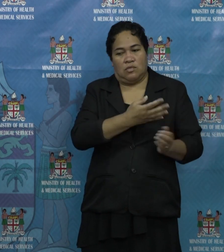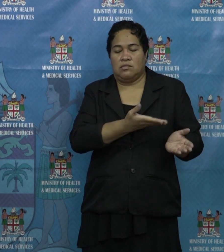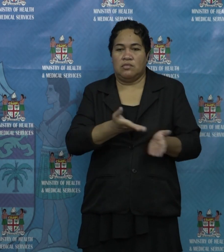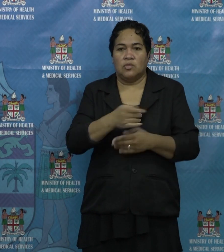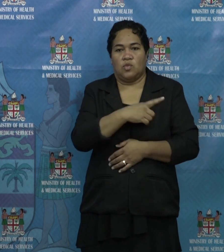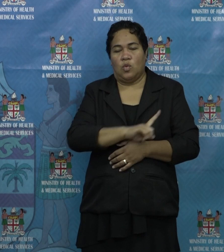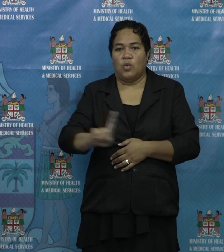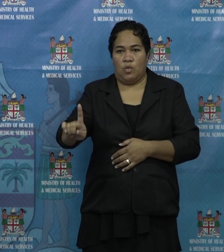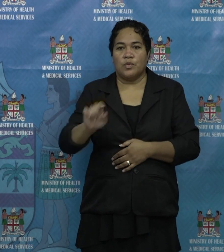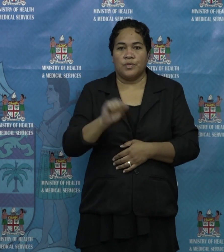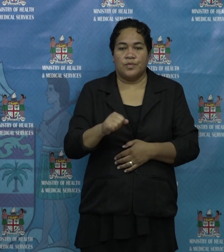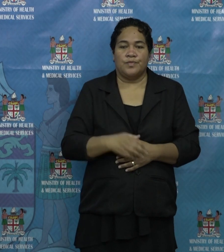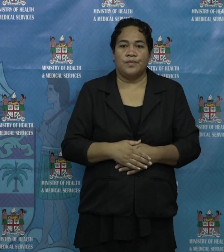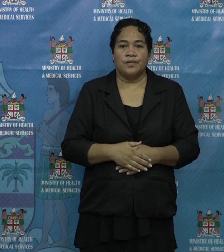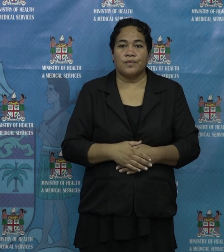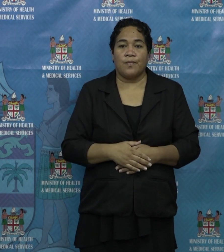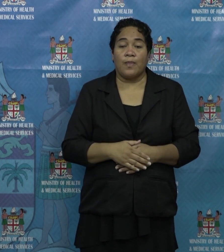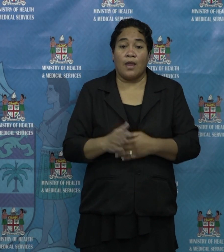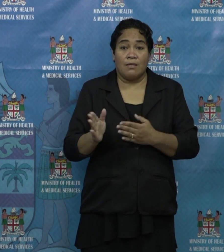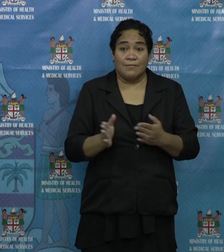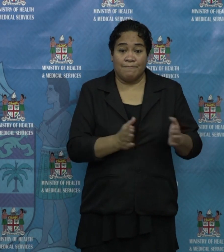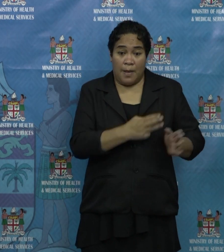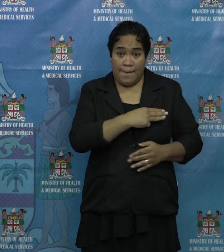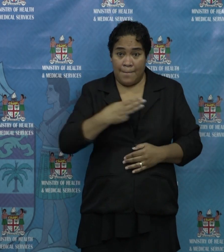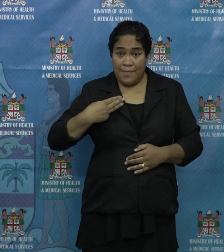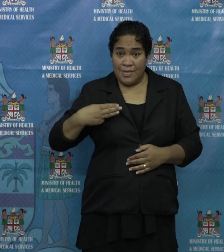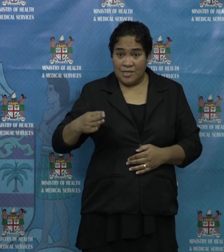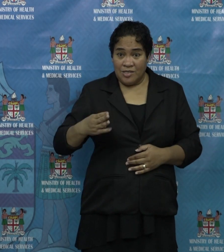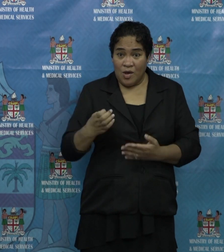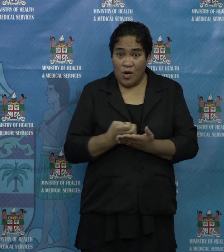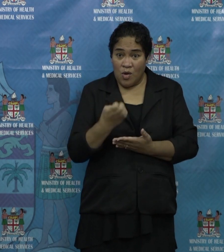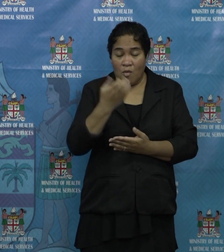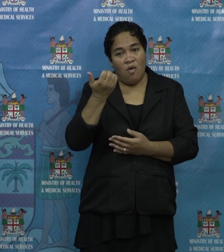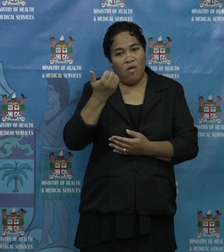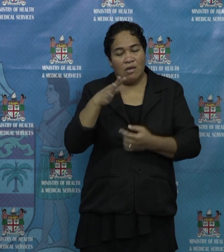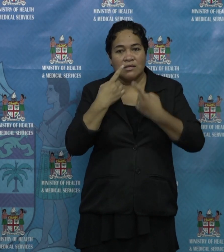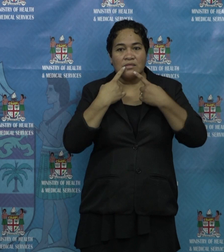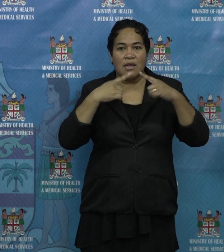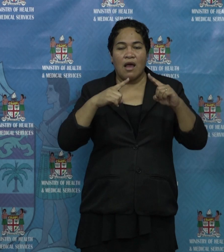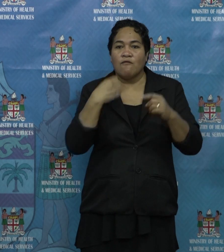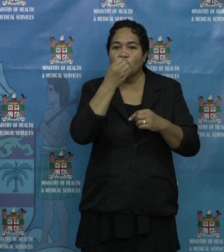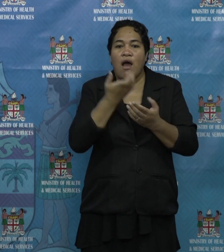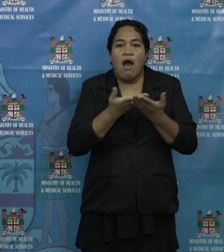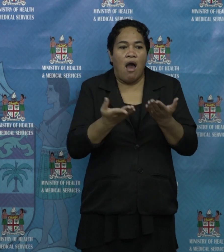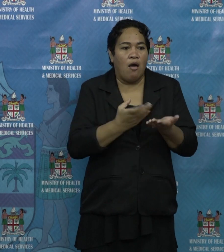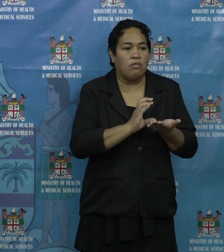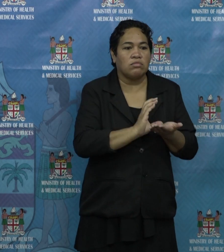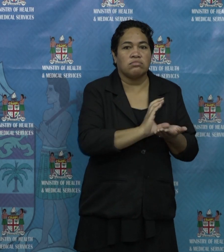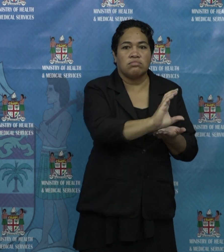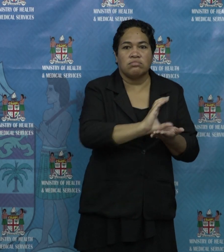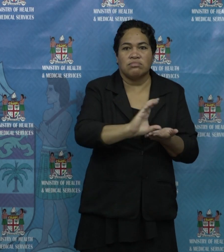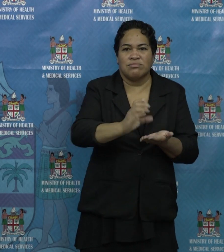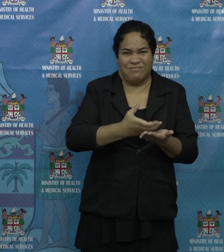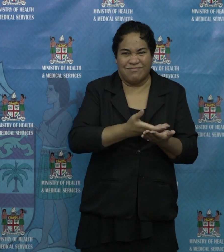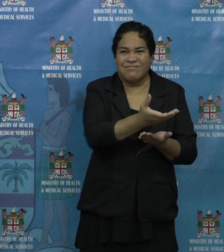The Ministry of Economy has announced the details of food ration delivery during the lockdown period. From this Sunday, the